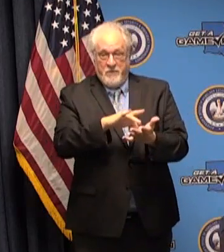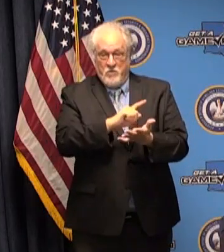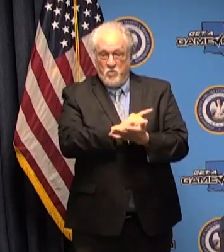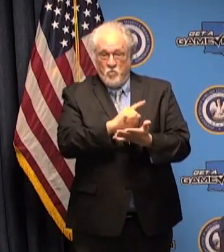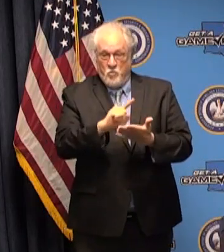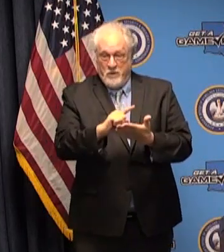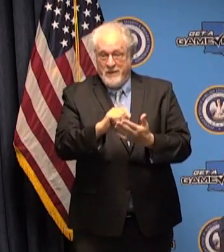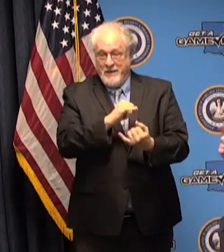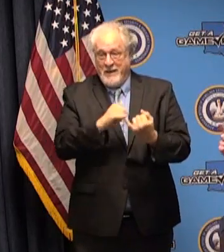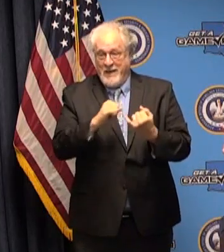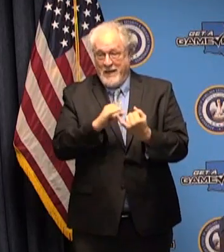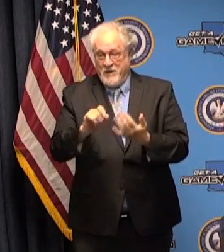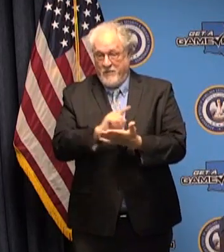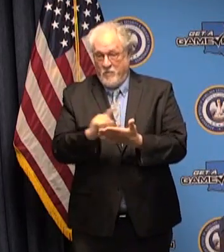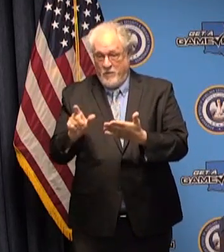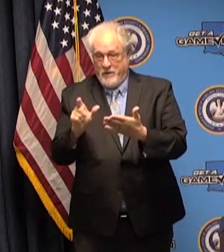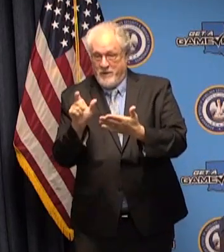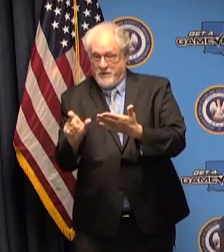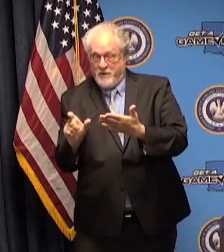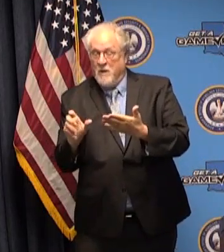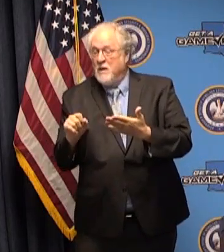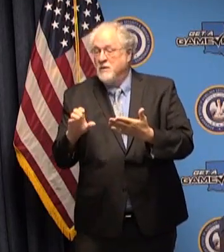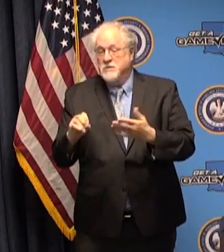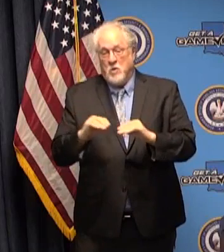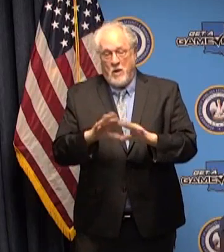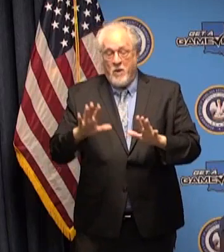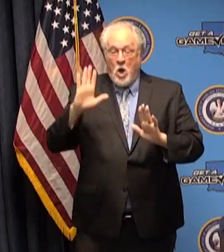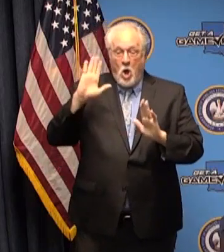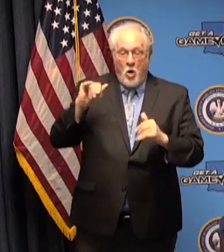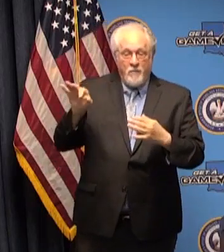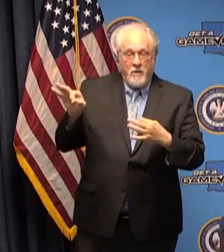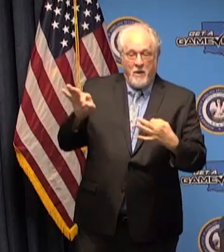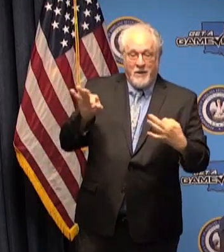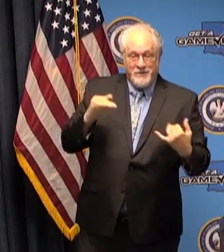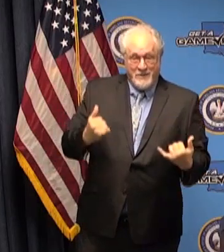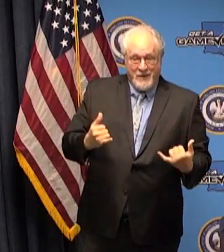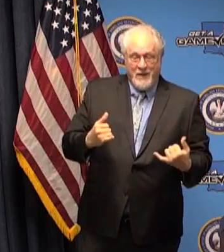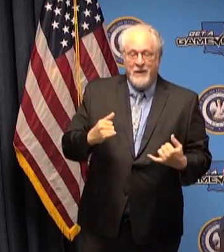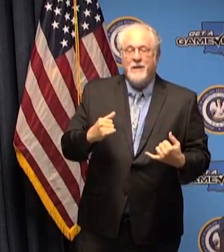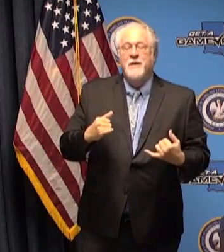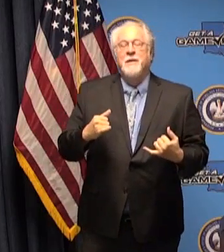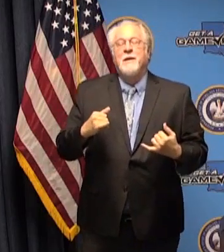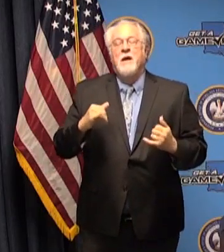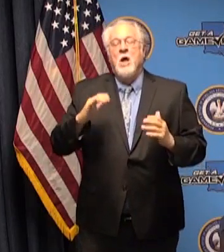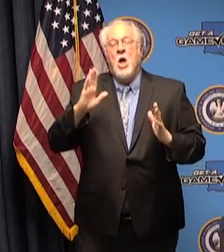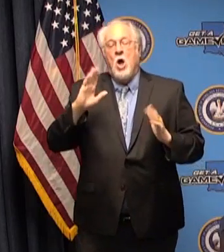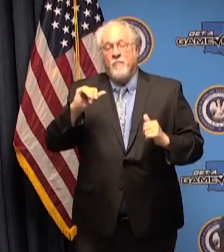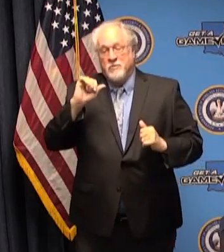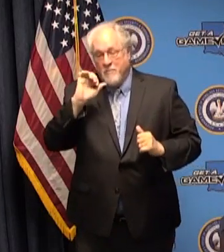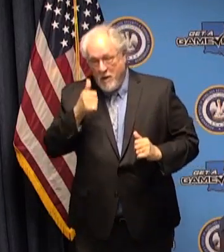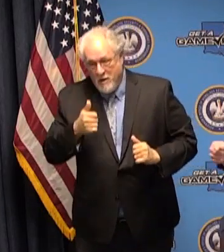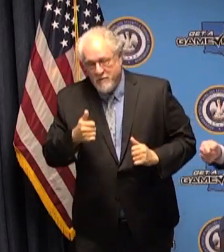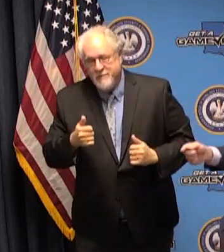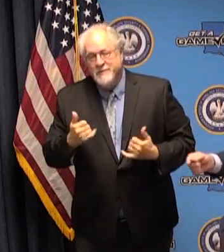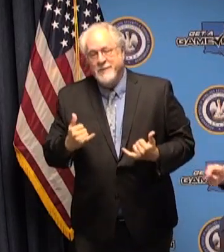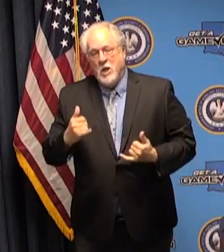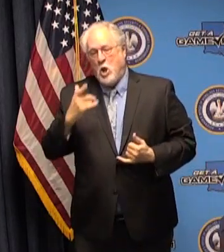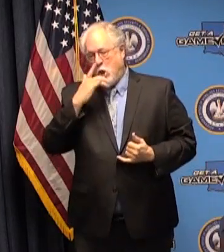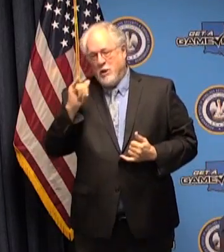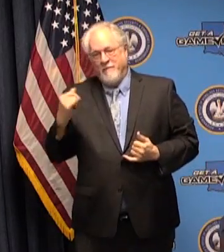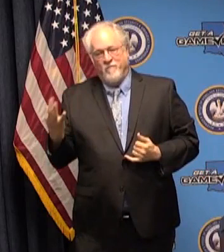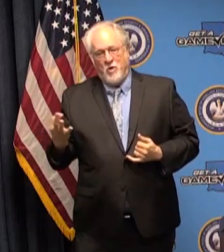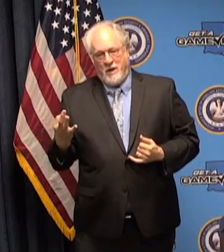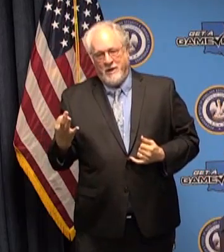end of the week as the window. So obviously we were hopeful we would do it today. Then we were hopeful we would do it tomorrow. It now looks